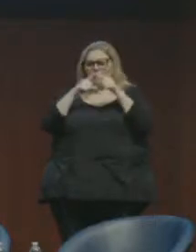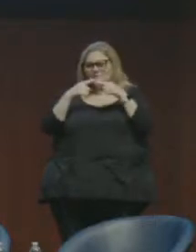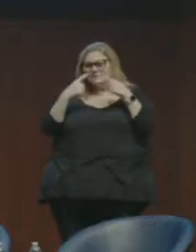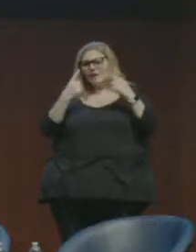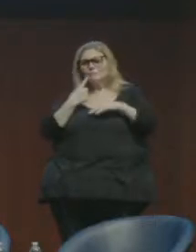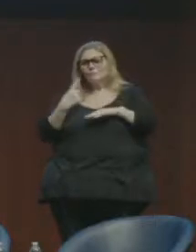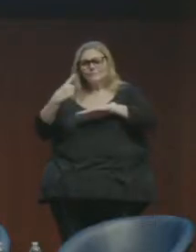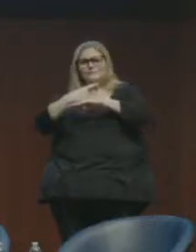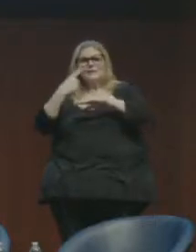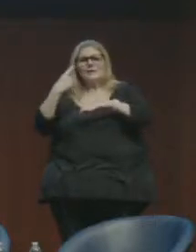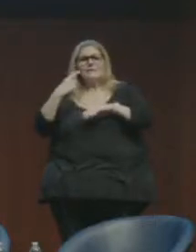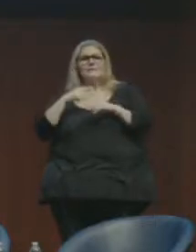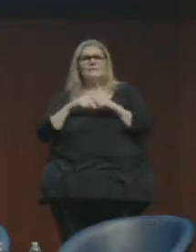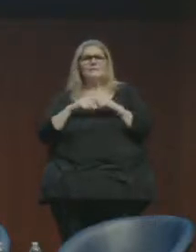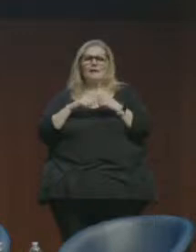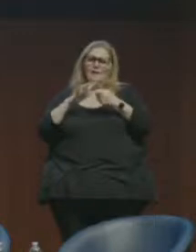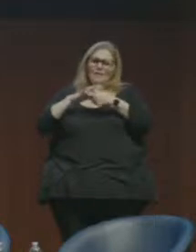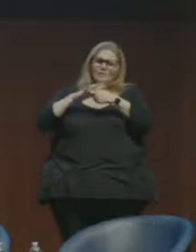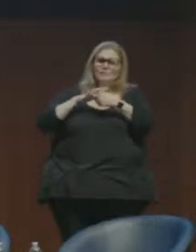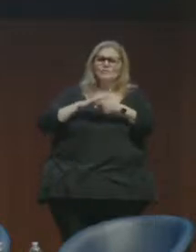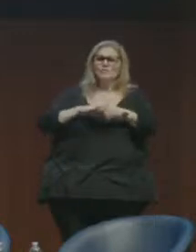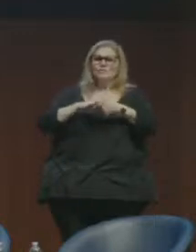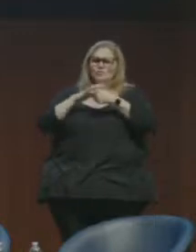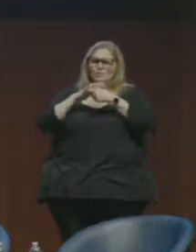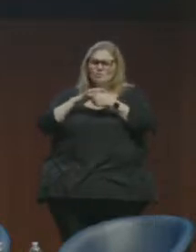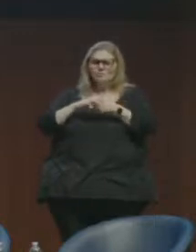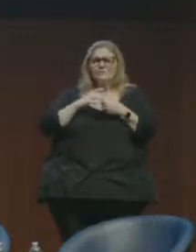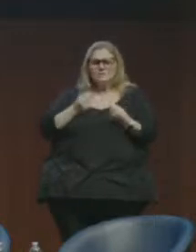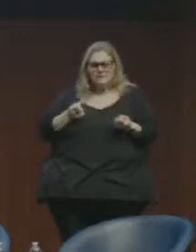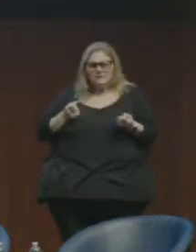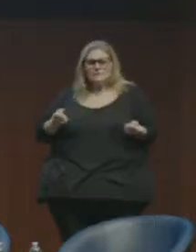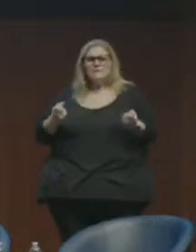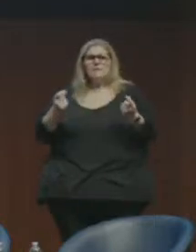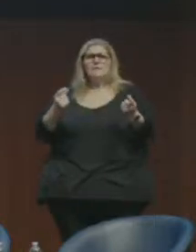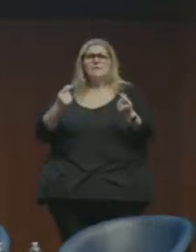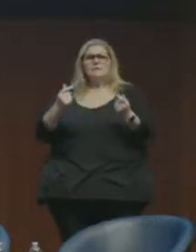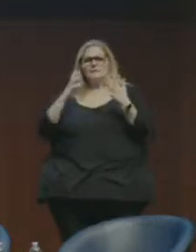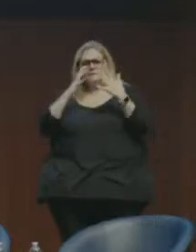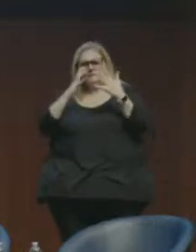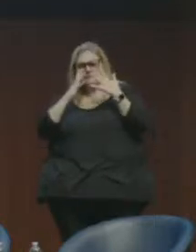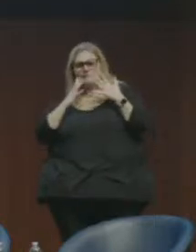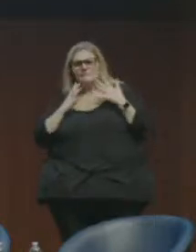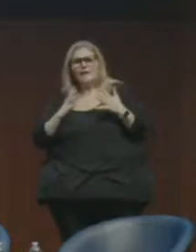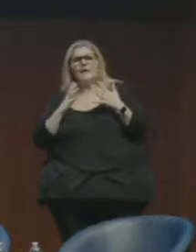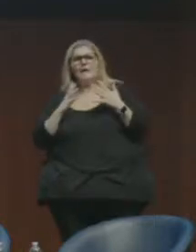Contrary days, stress fingers, pen, sad notes.